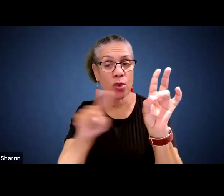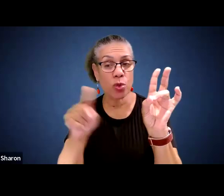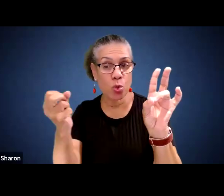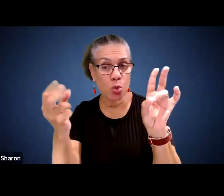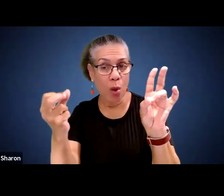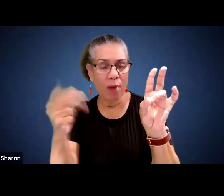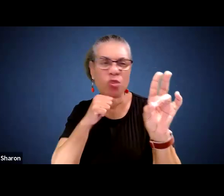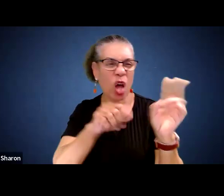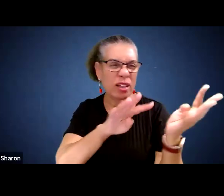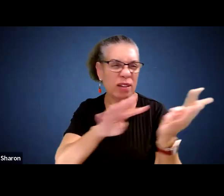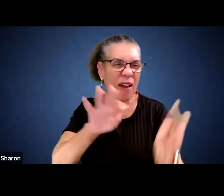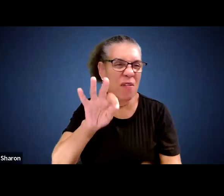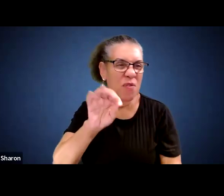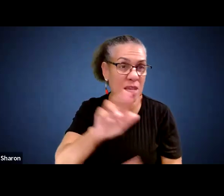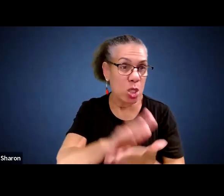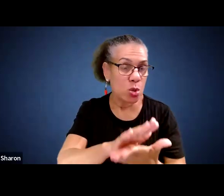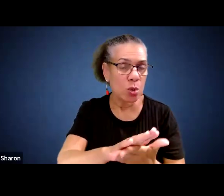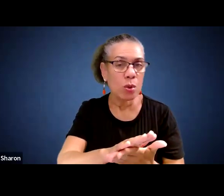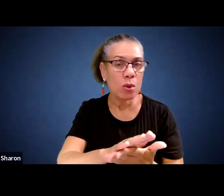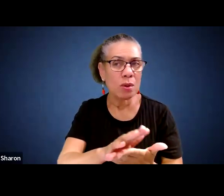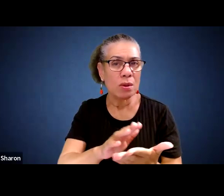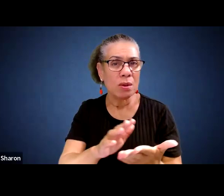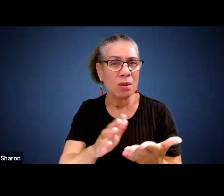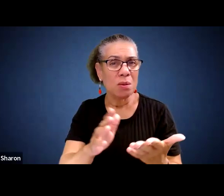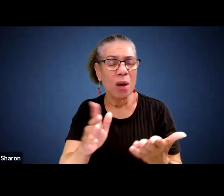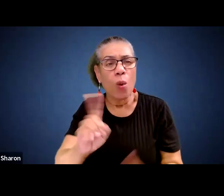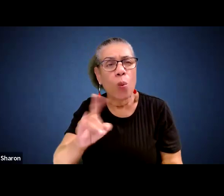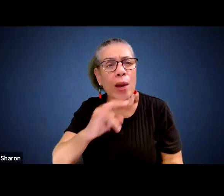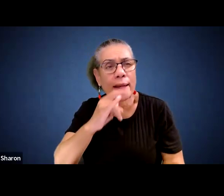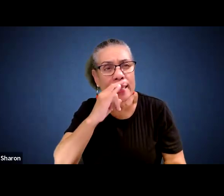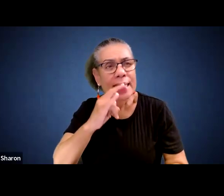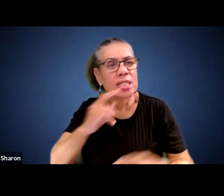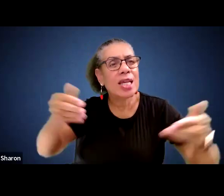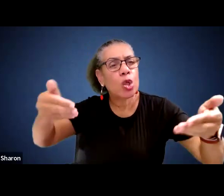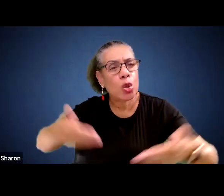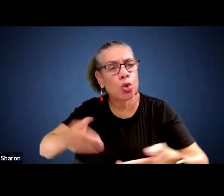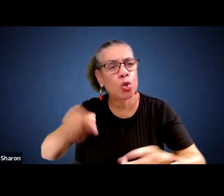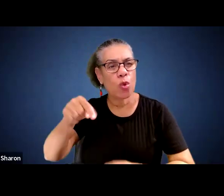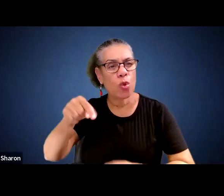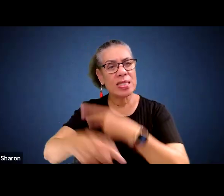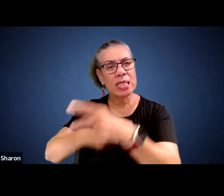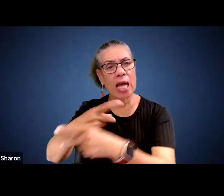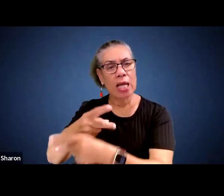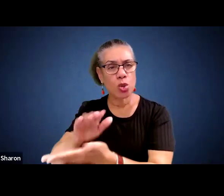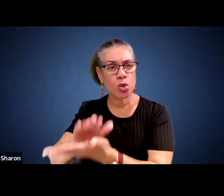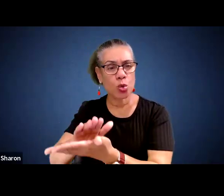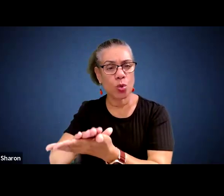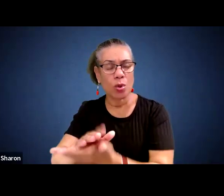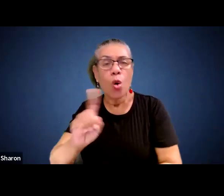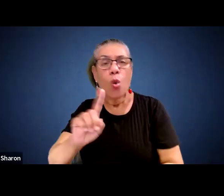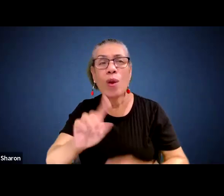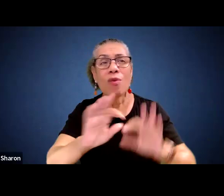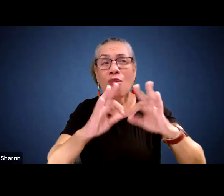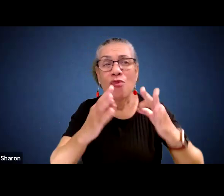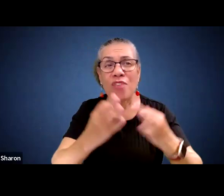feeder, but where are kids being introduced to this potential? Where are families being